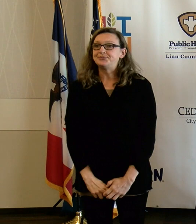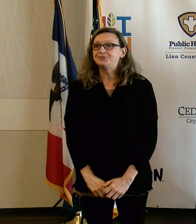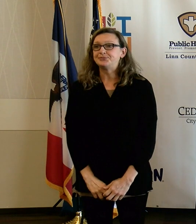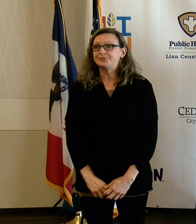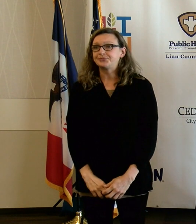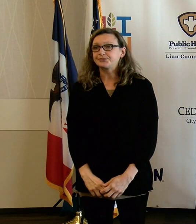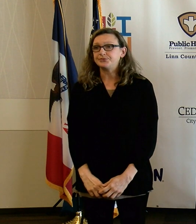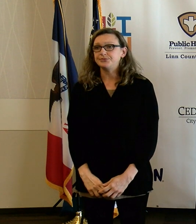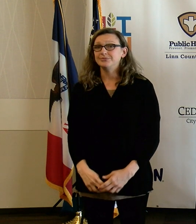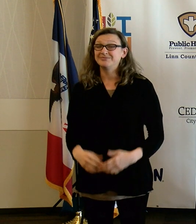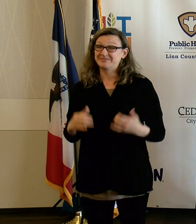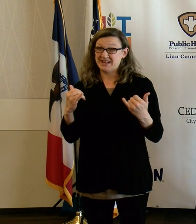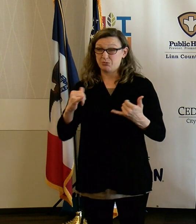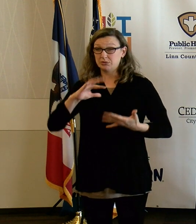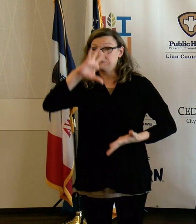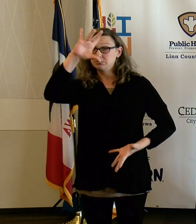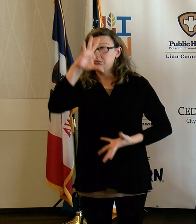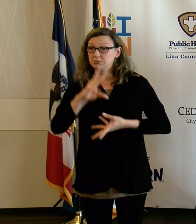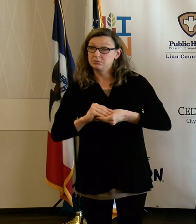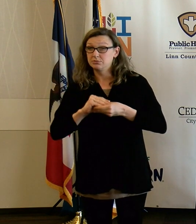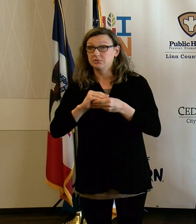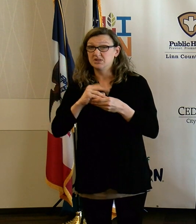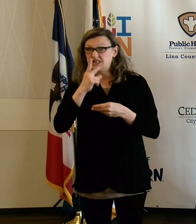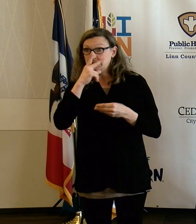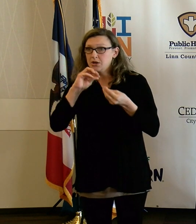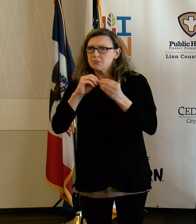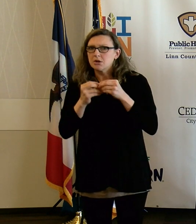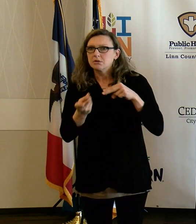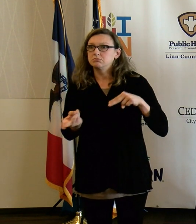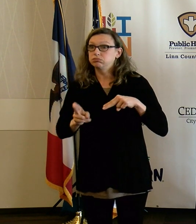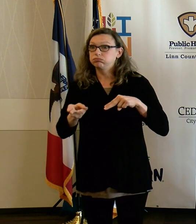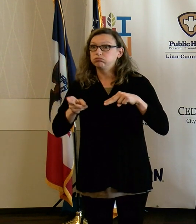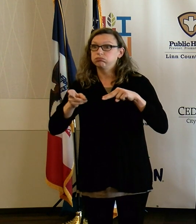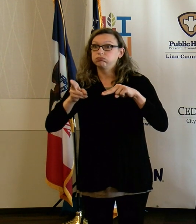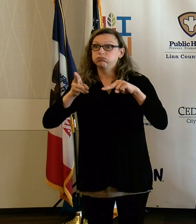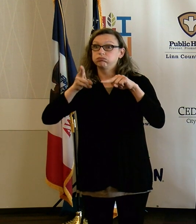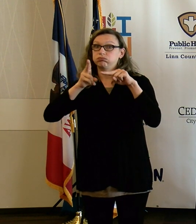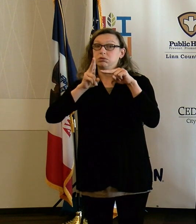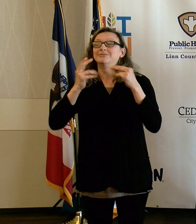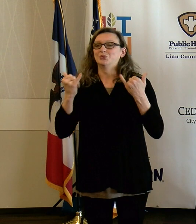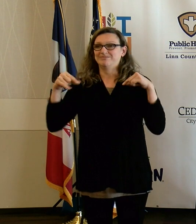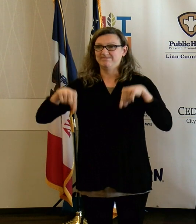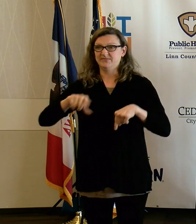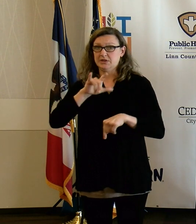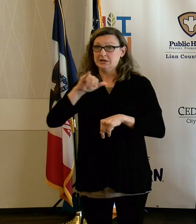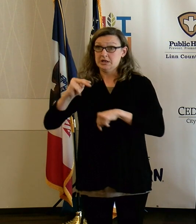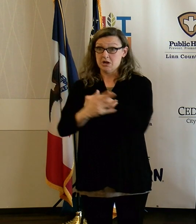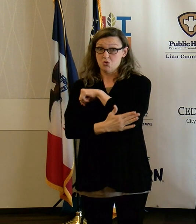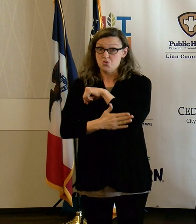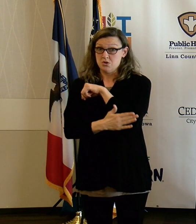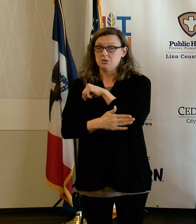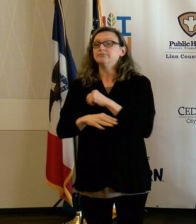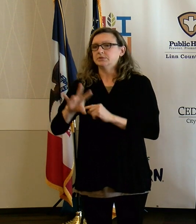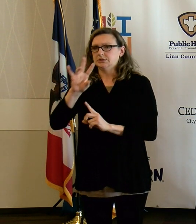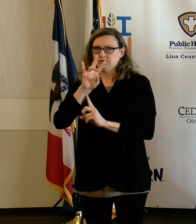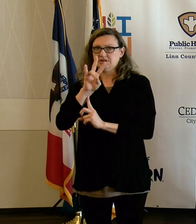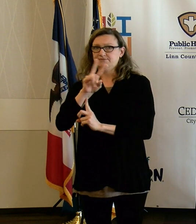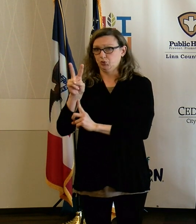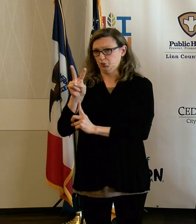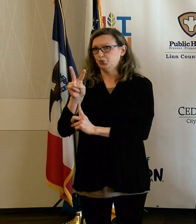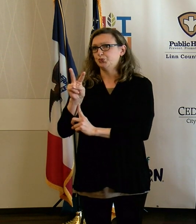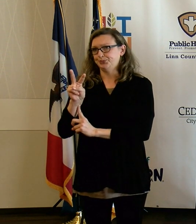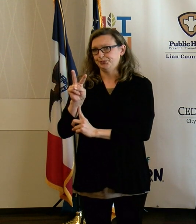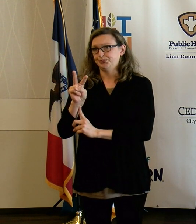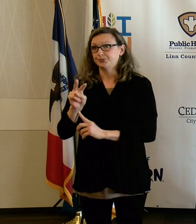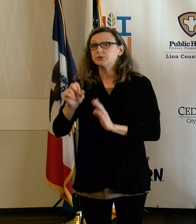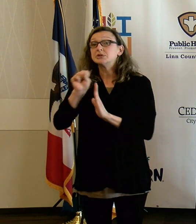hour, there are 71 confirmed cases of COVID-19 in Linn County and over 400 cases